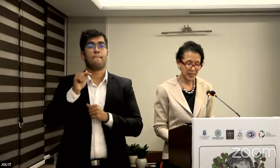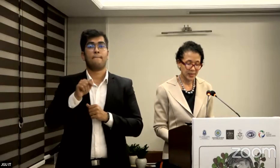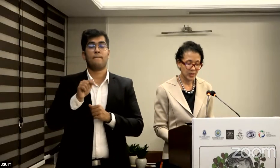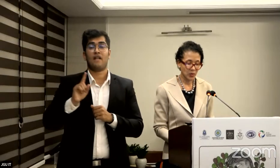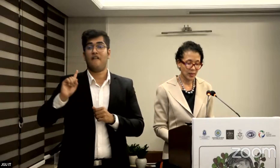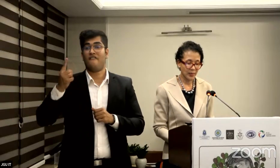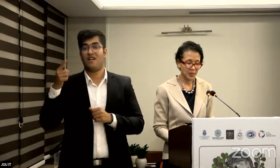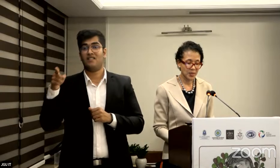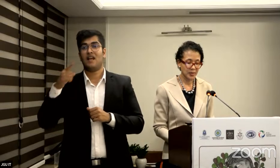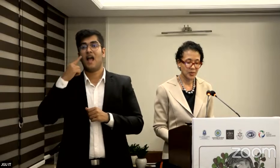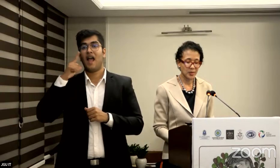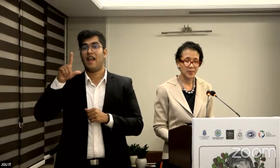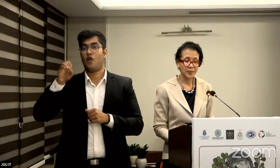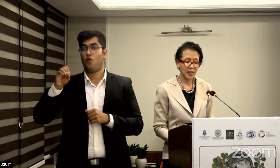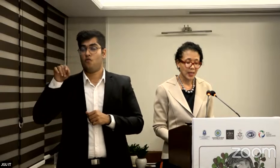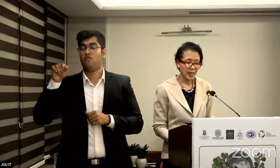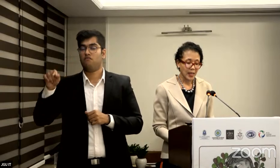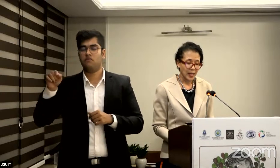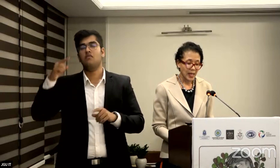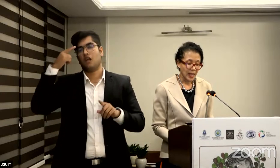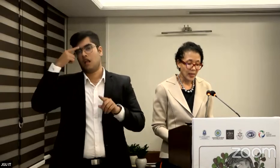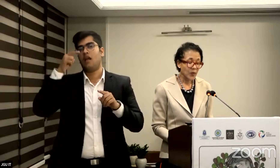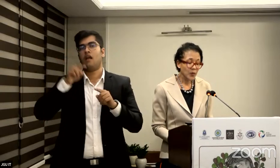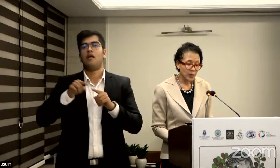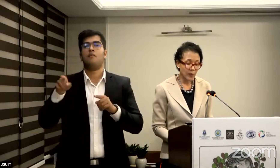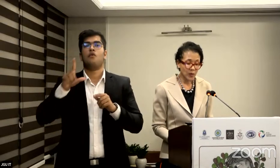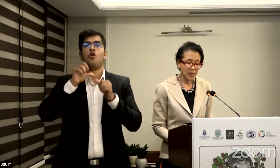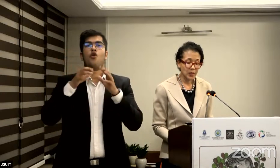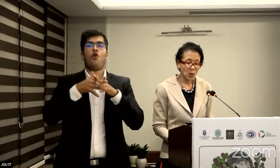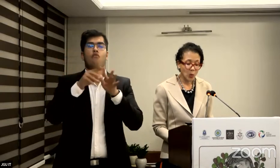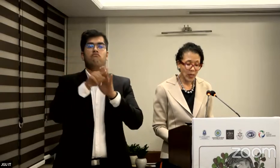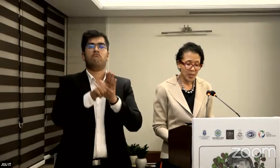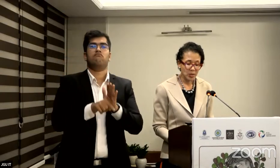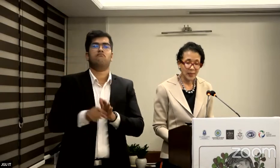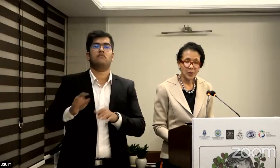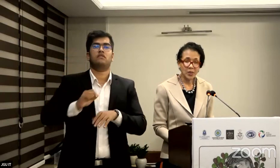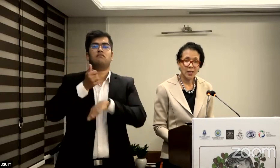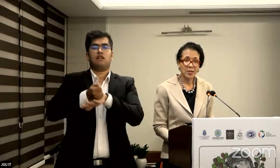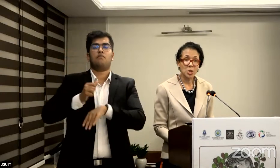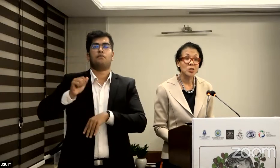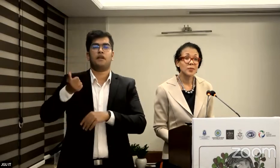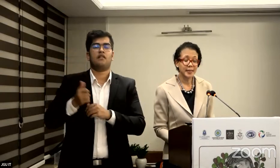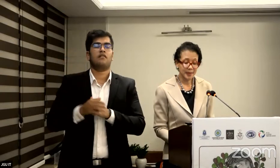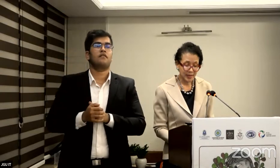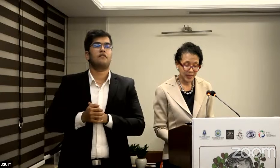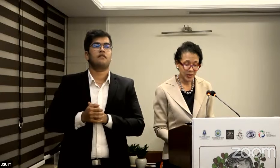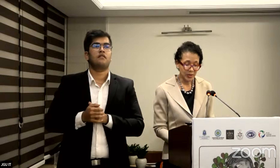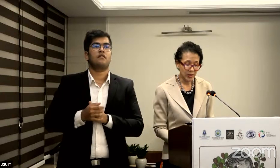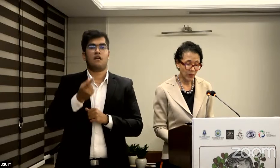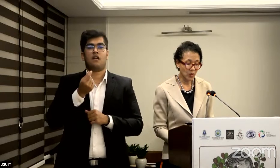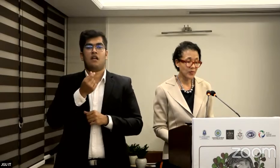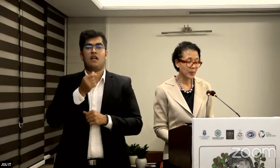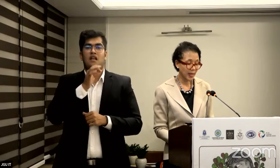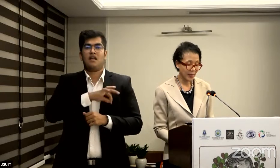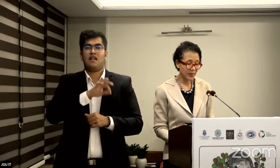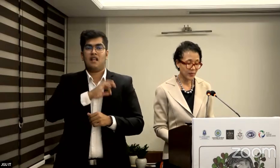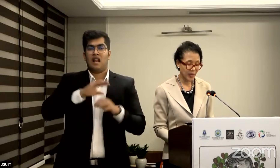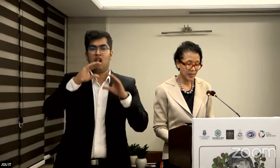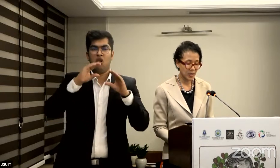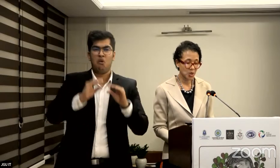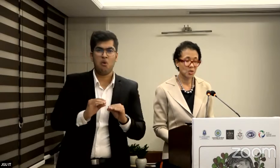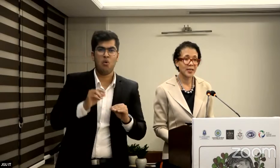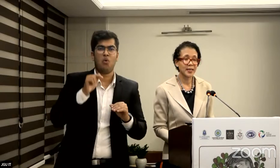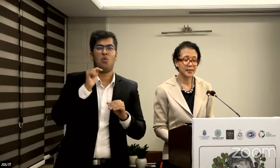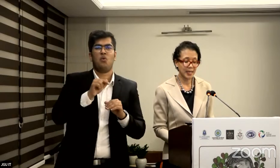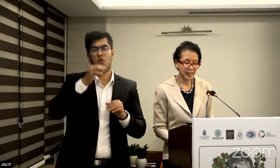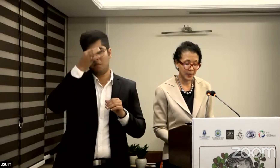to set and deal with labor standards. And further affirmed that low wage and labor costs should be considered a form of comparative